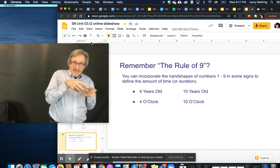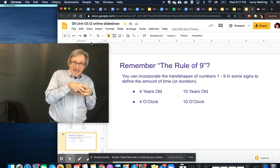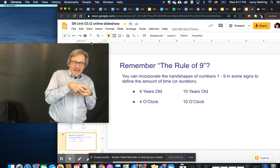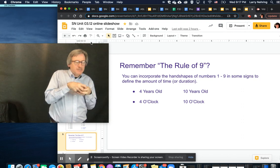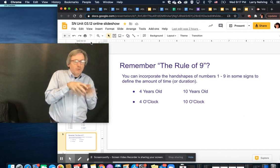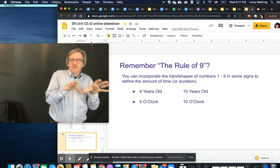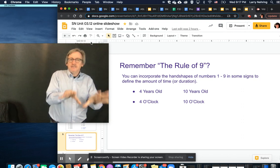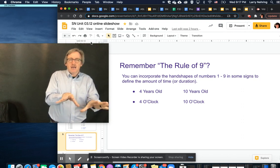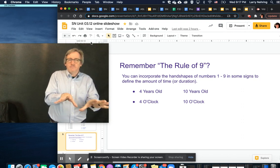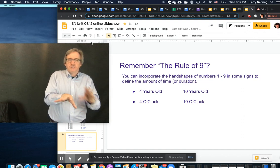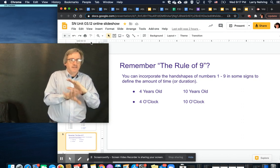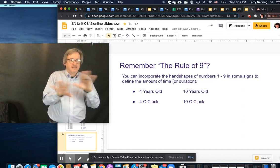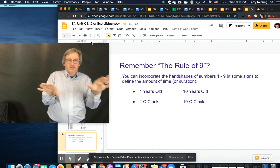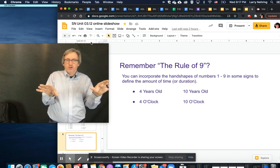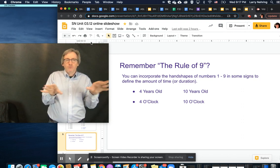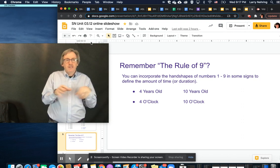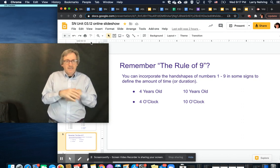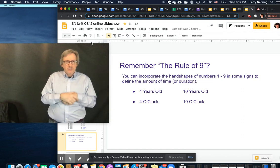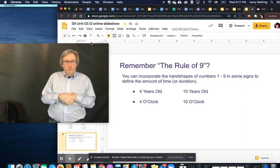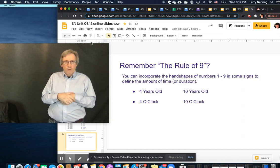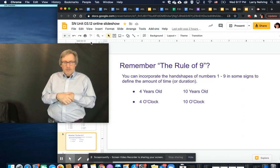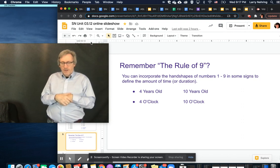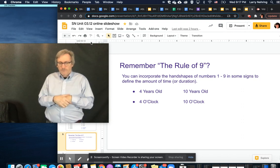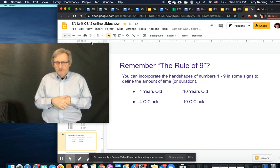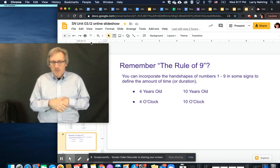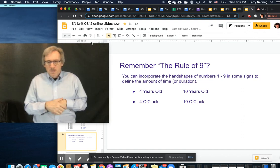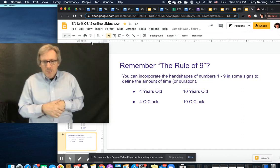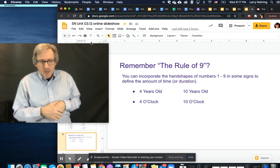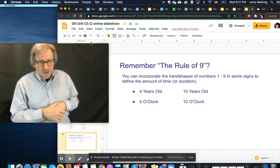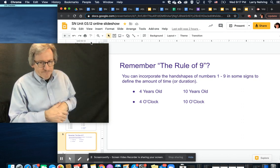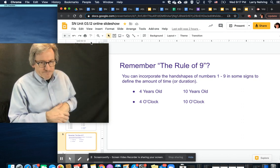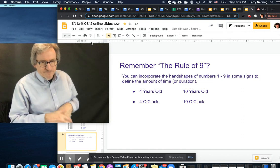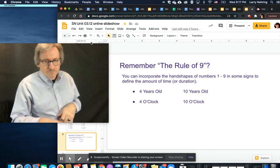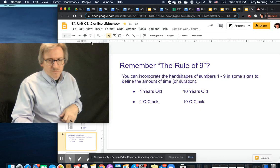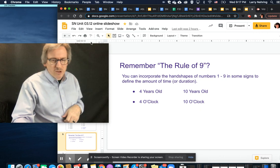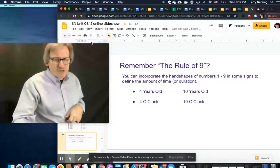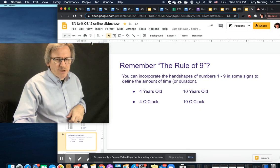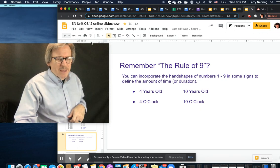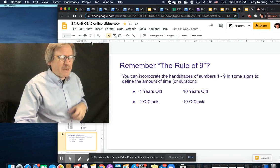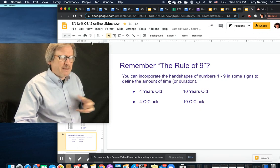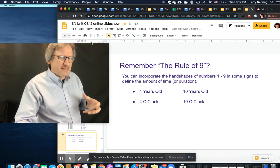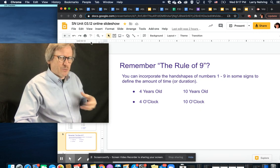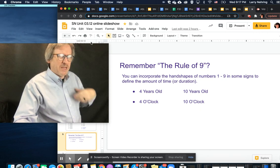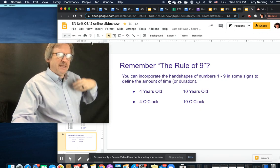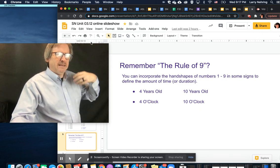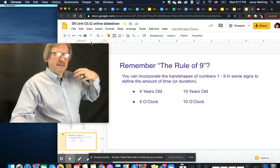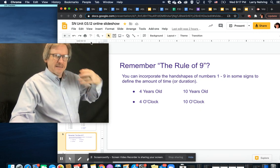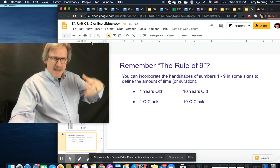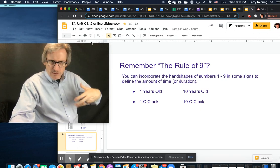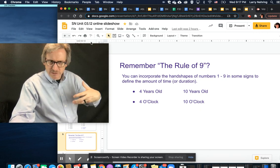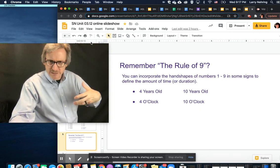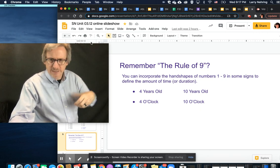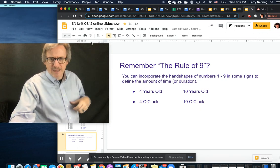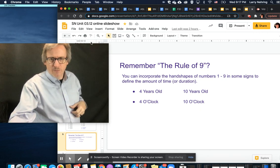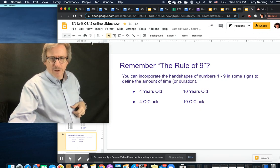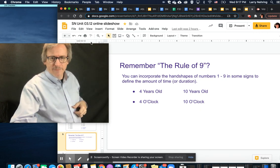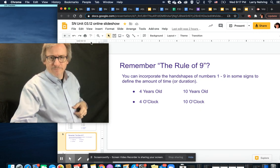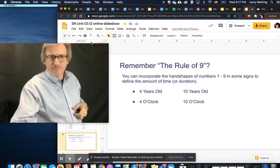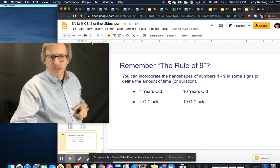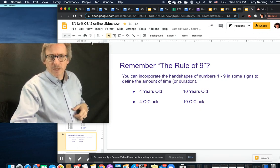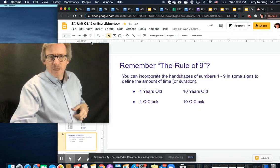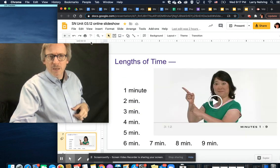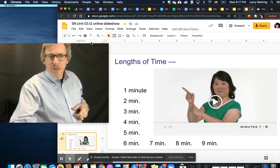9, and it's mostly time signs. That's all you really need to worry about. Because there aren't that many things that we count in that